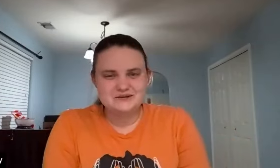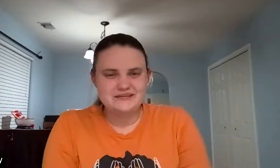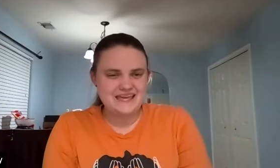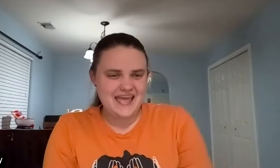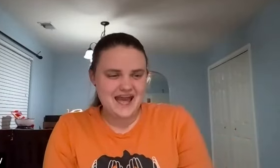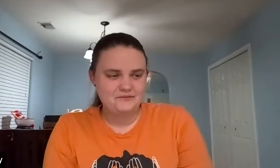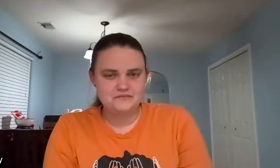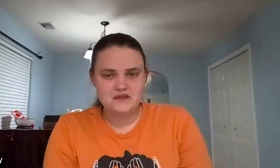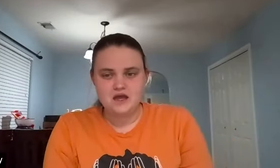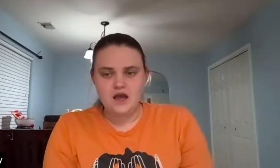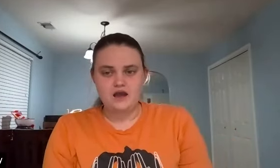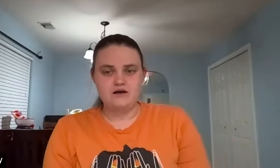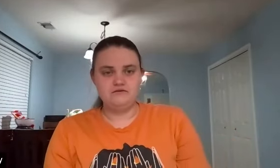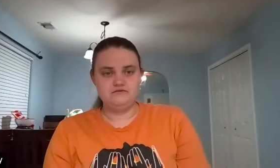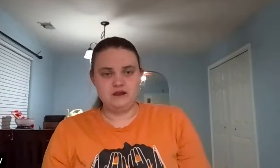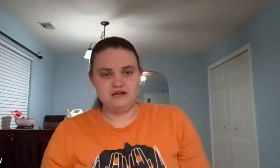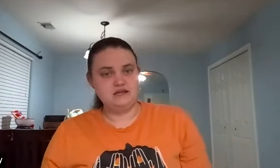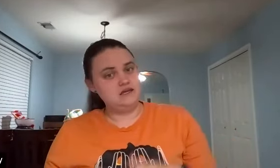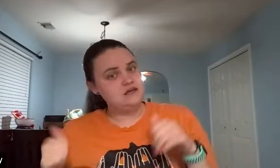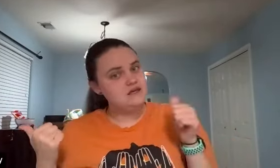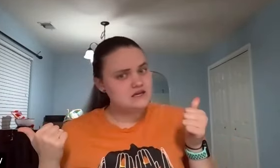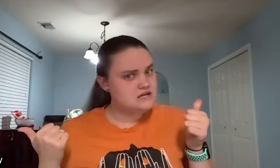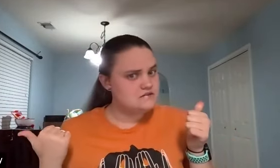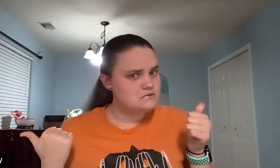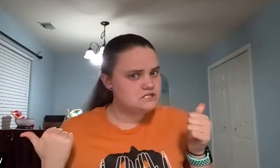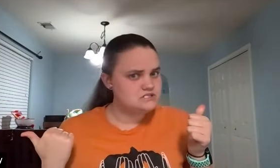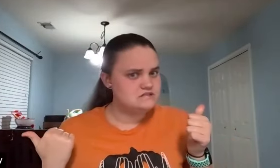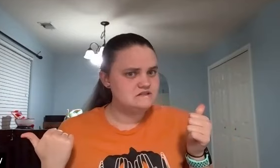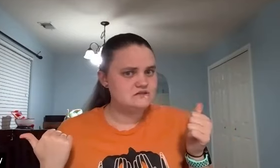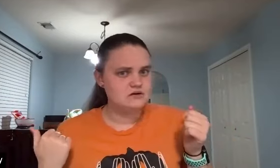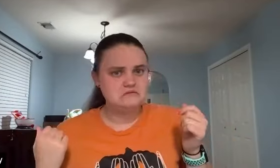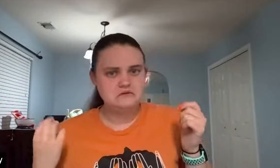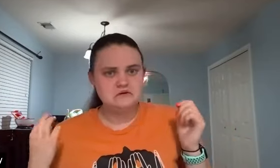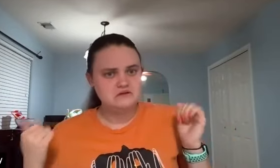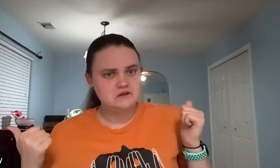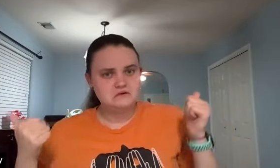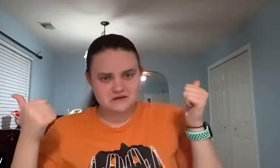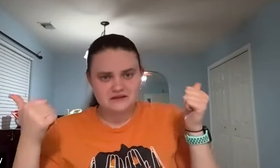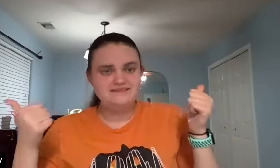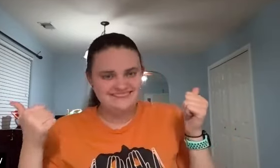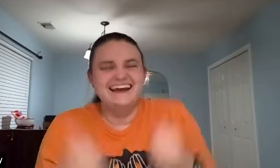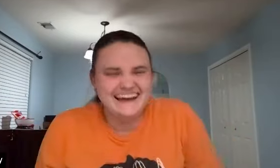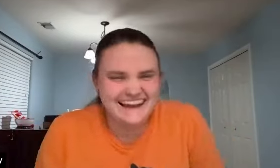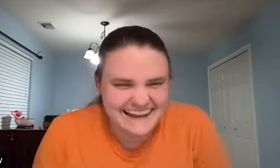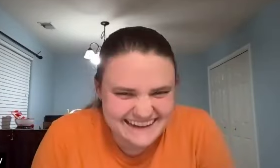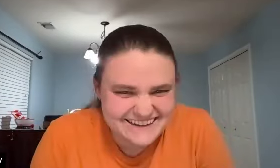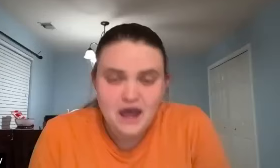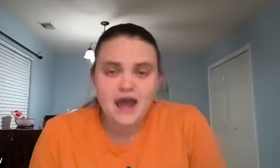But yeah. All righty. Any other questions, or think we're good? I mean,